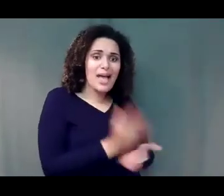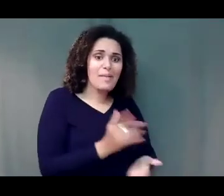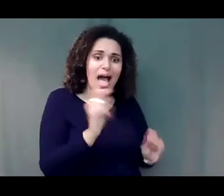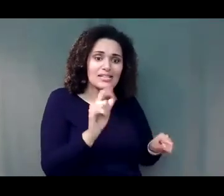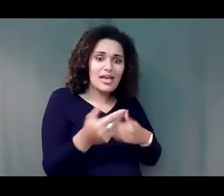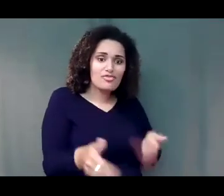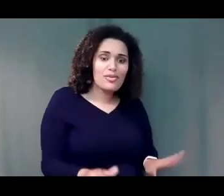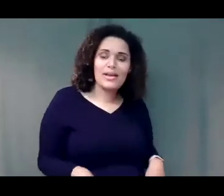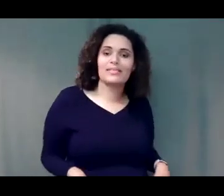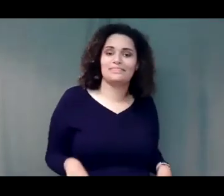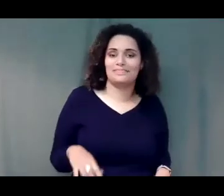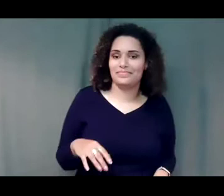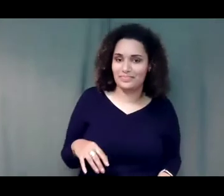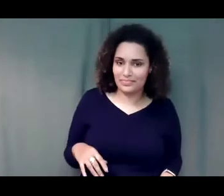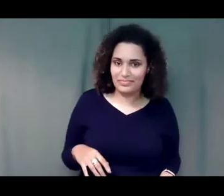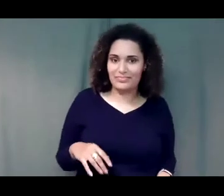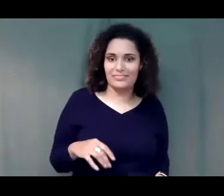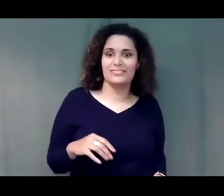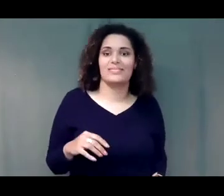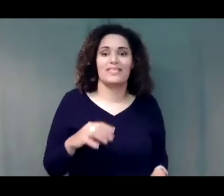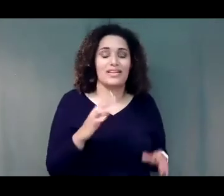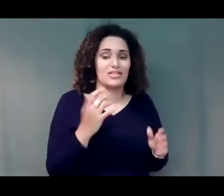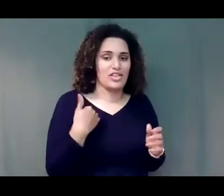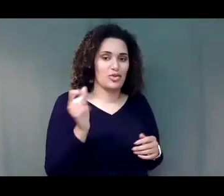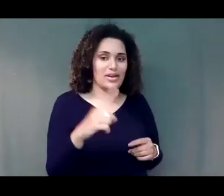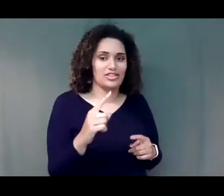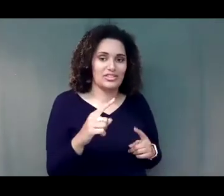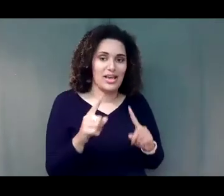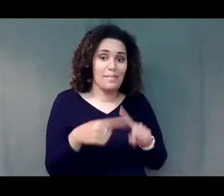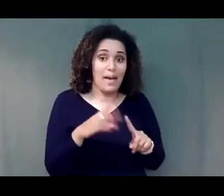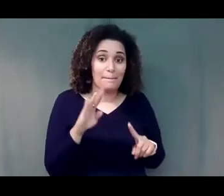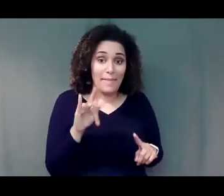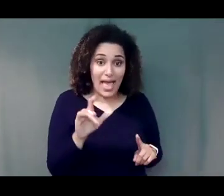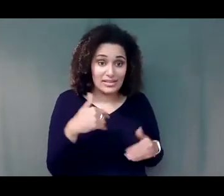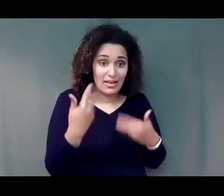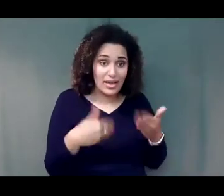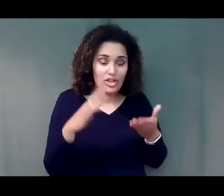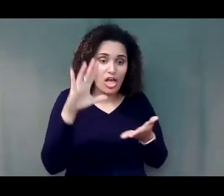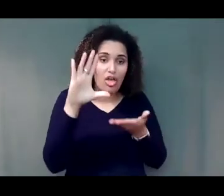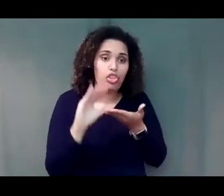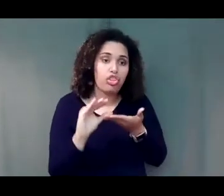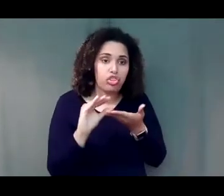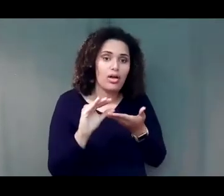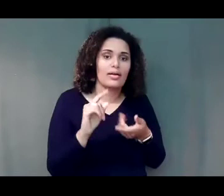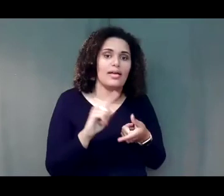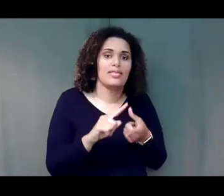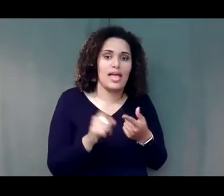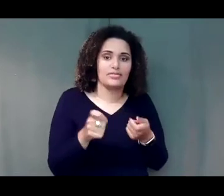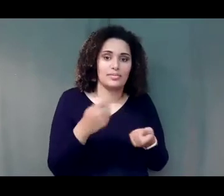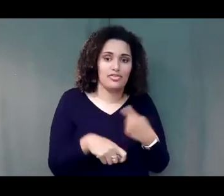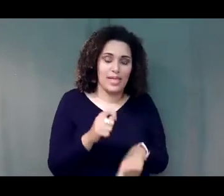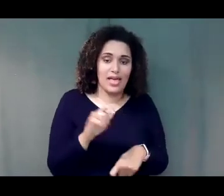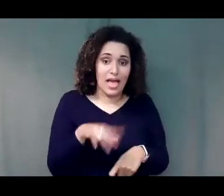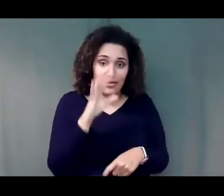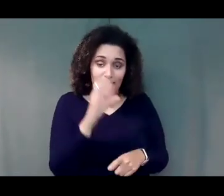bale questions. So, All right. so there's a question about, do bales eventually compress and have to be replaced? That's a fascinating question.